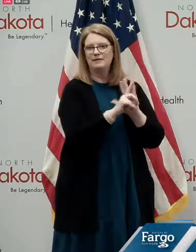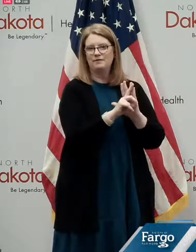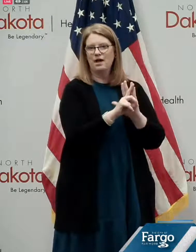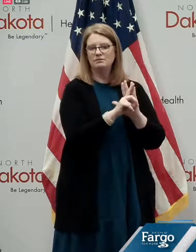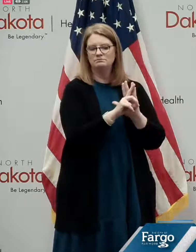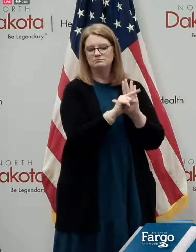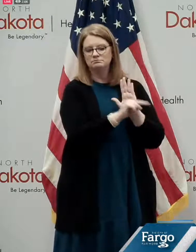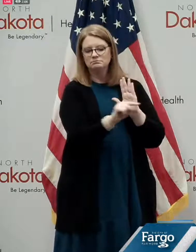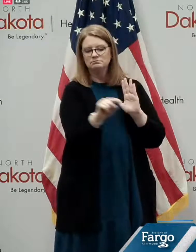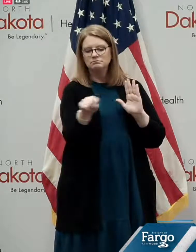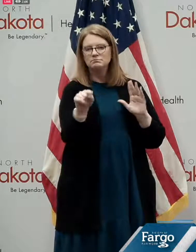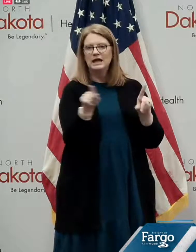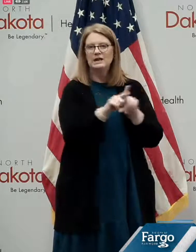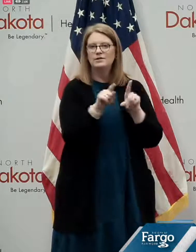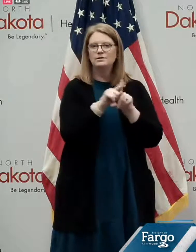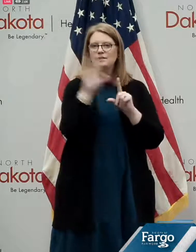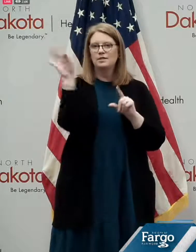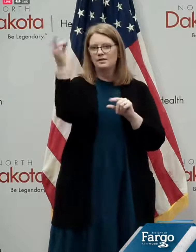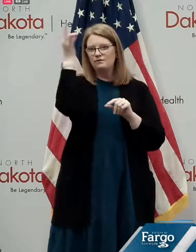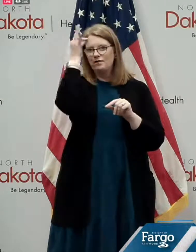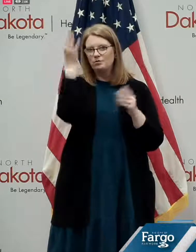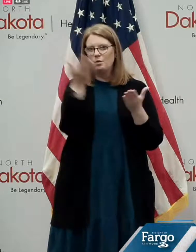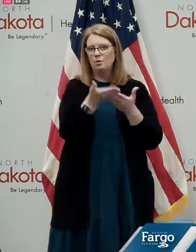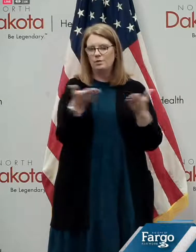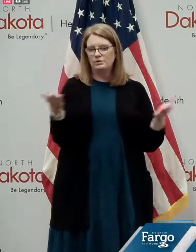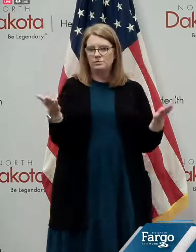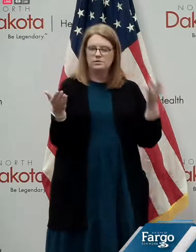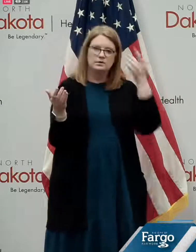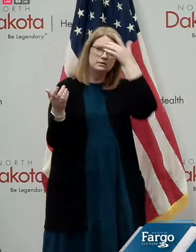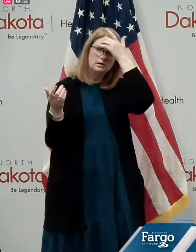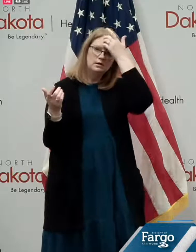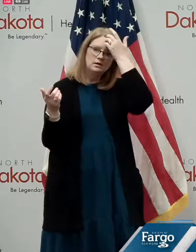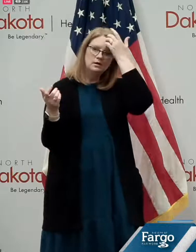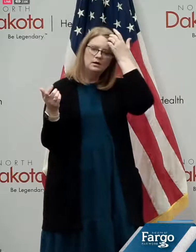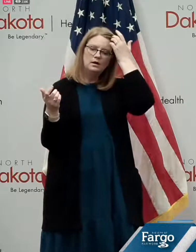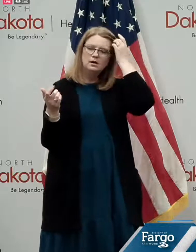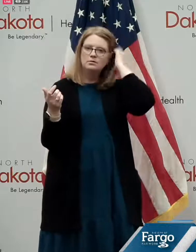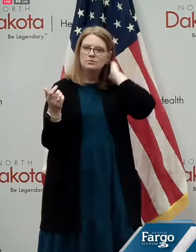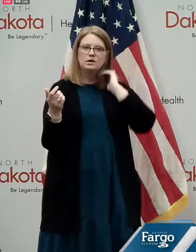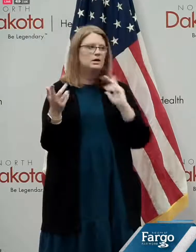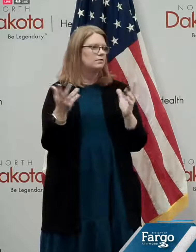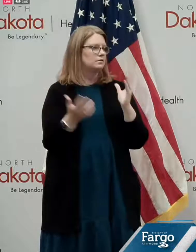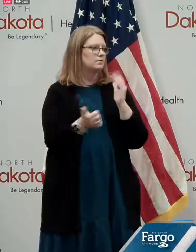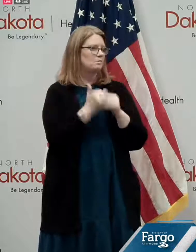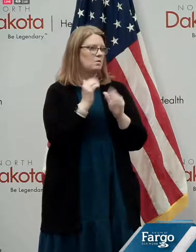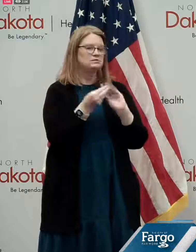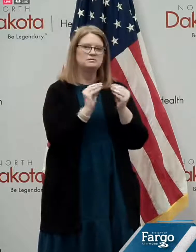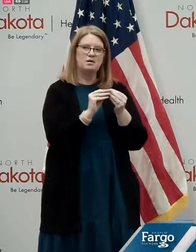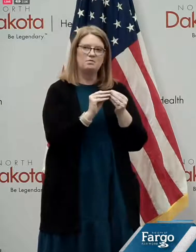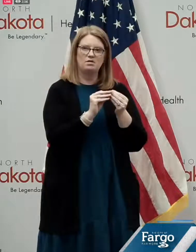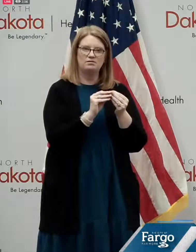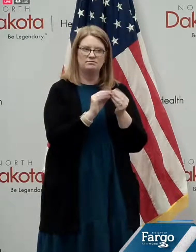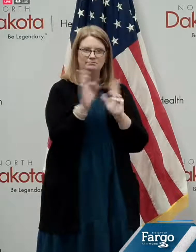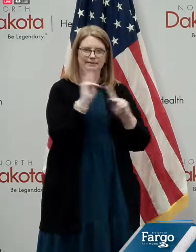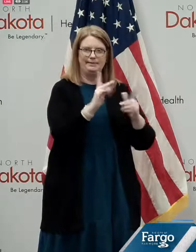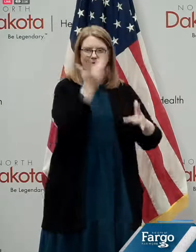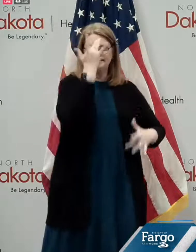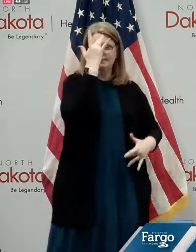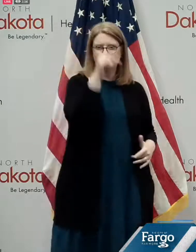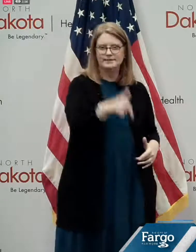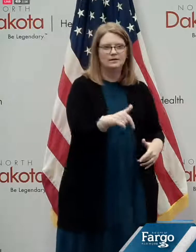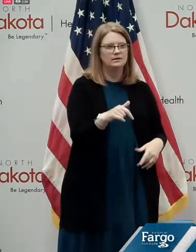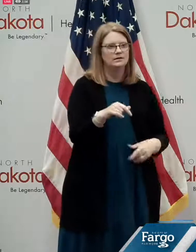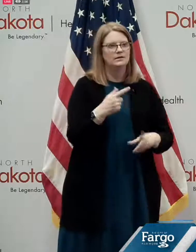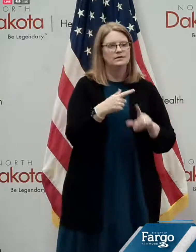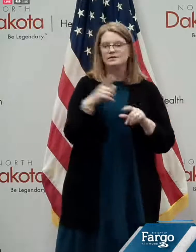bring some of the federal resources we have to bear here where we've got the most number of active cases. Dave? This is for